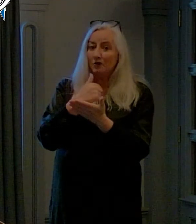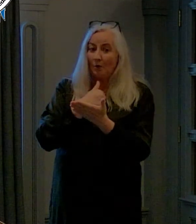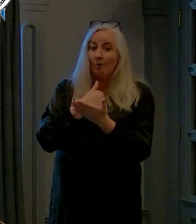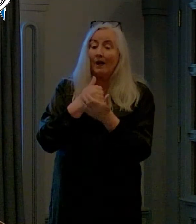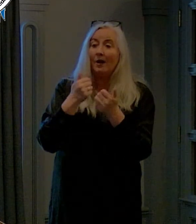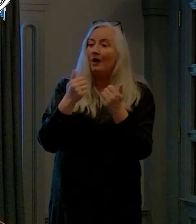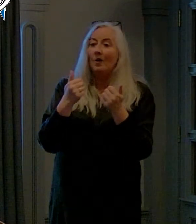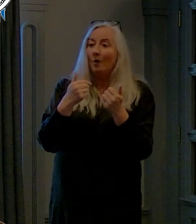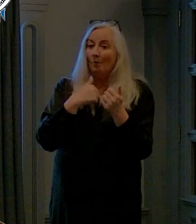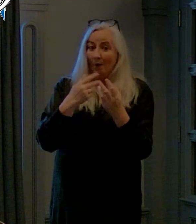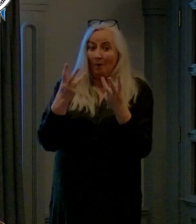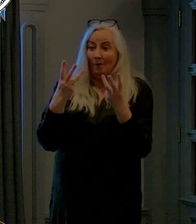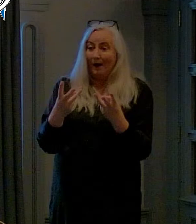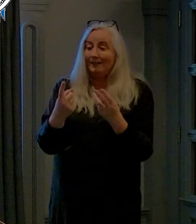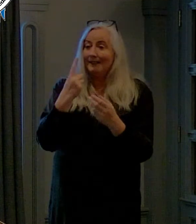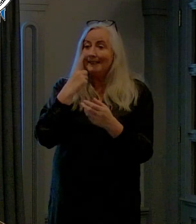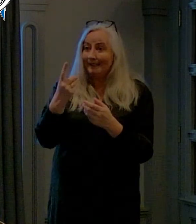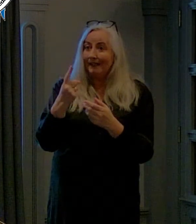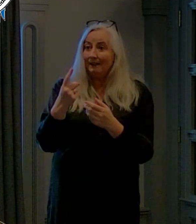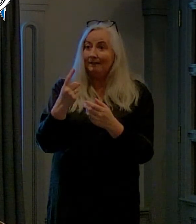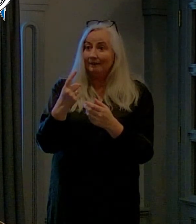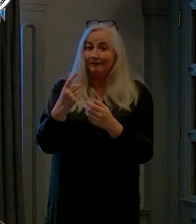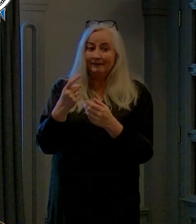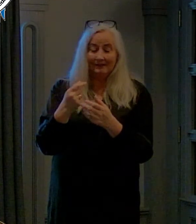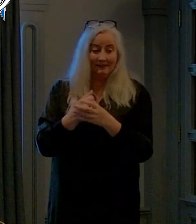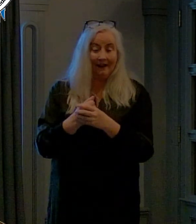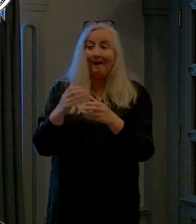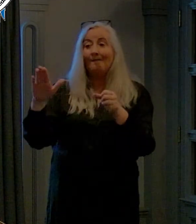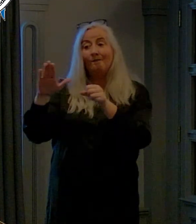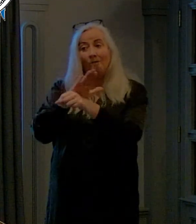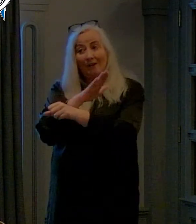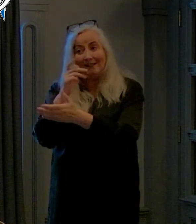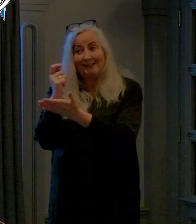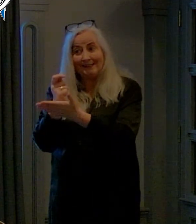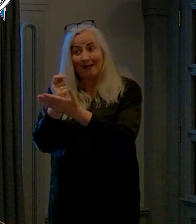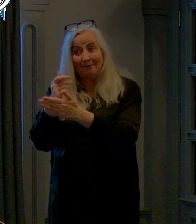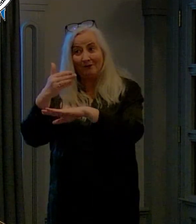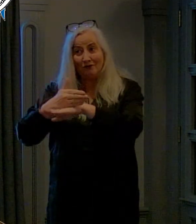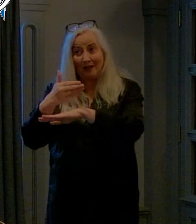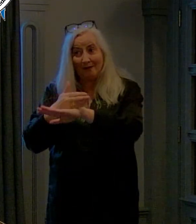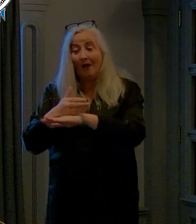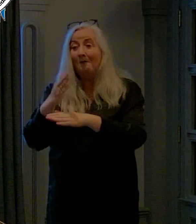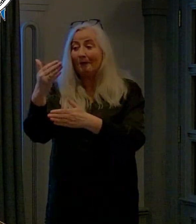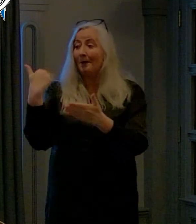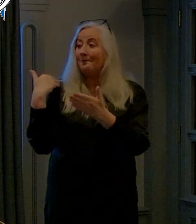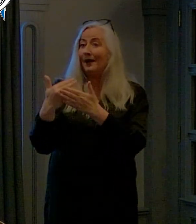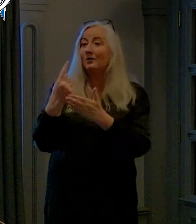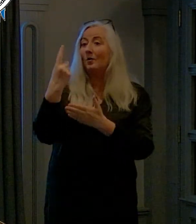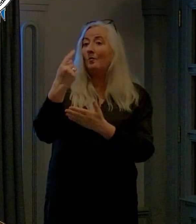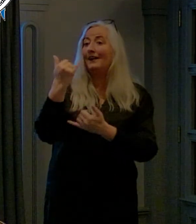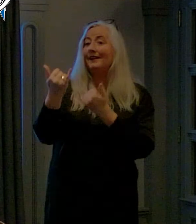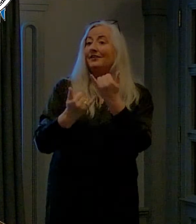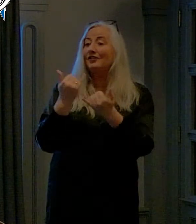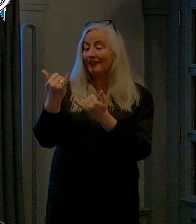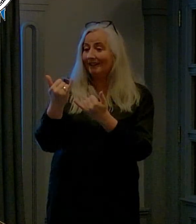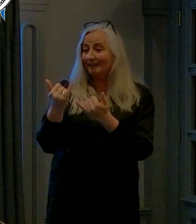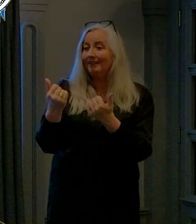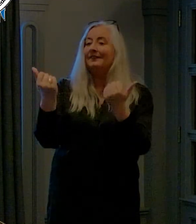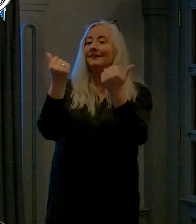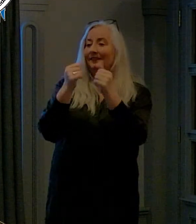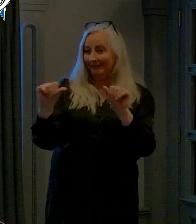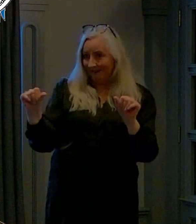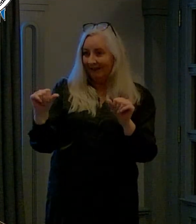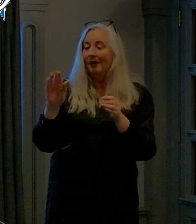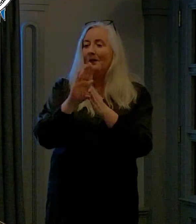that we would love to have a biodiversity officer as a full-time position. And now in the last year, we have a